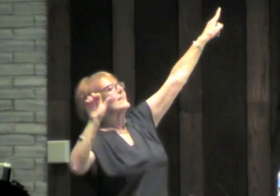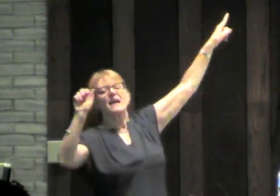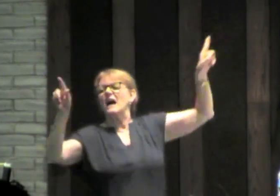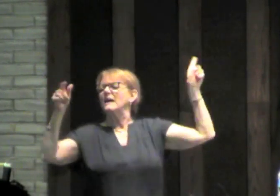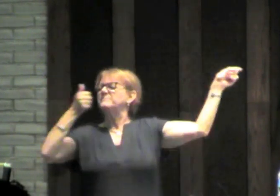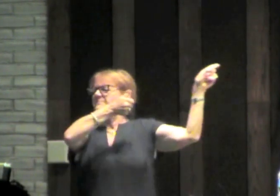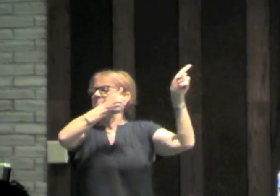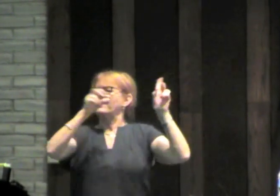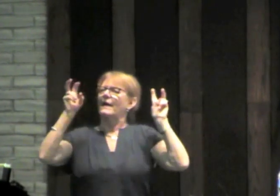we love this guy.